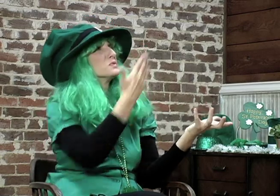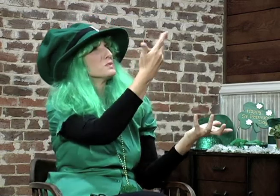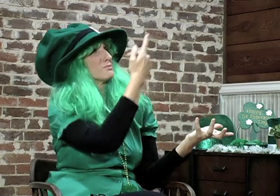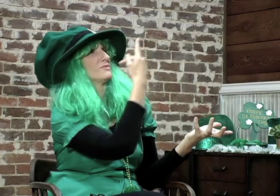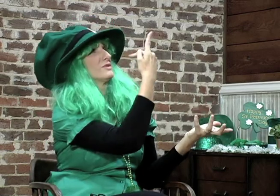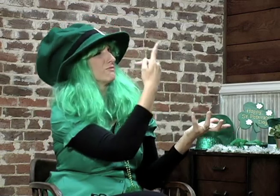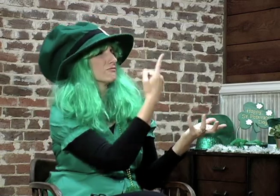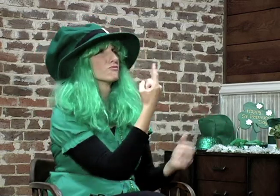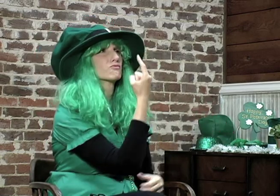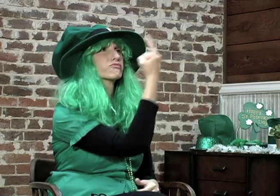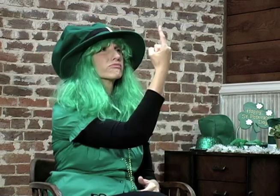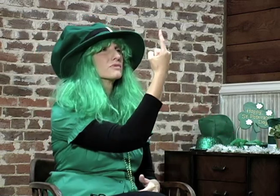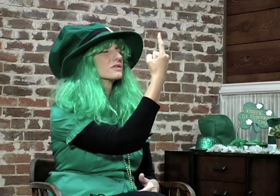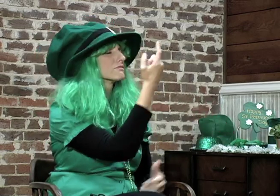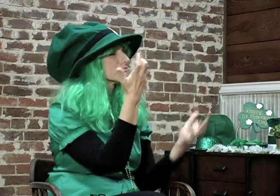God, You and I are one.